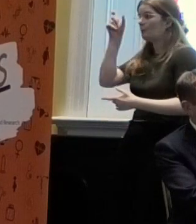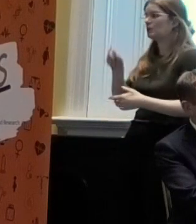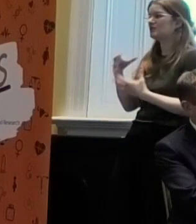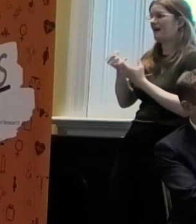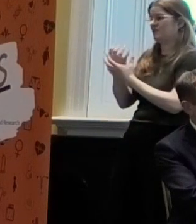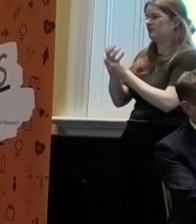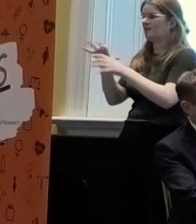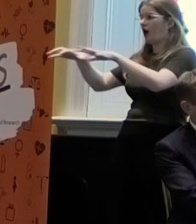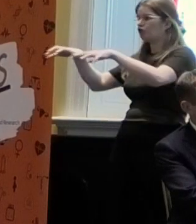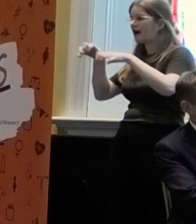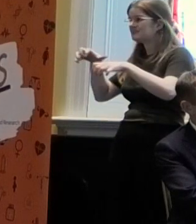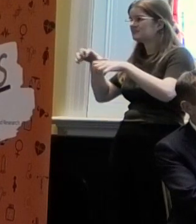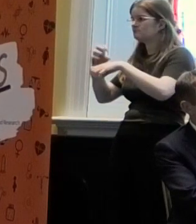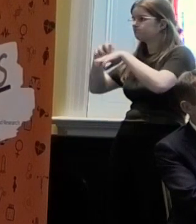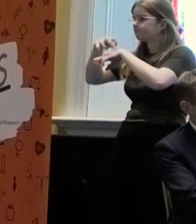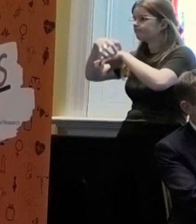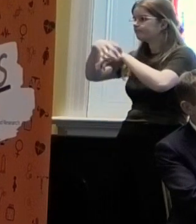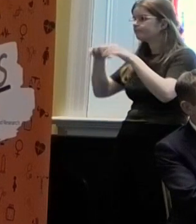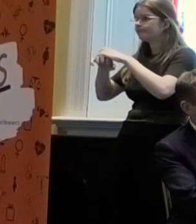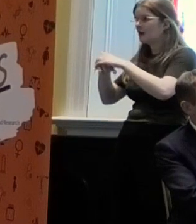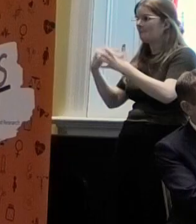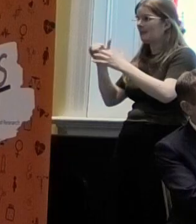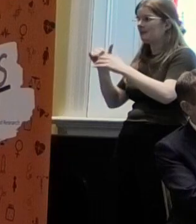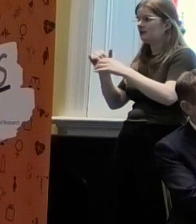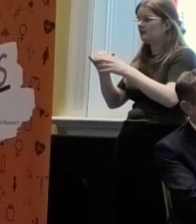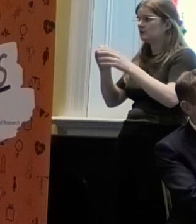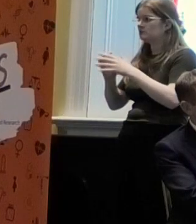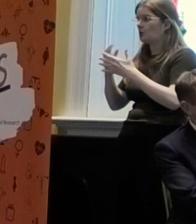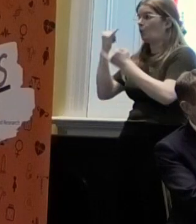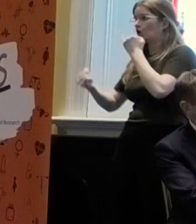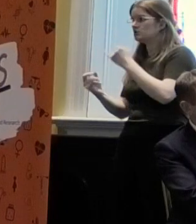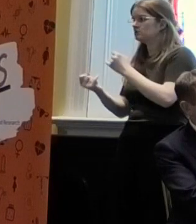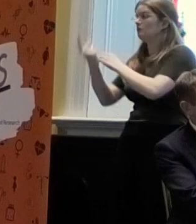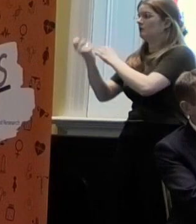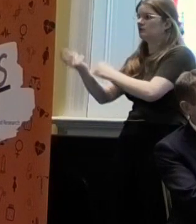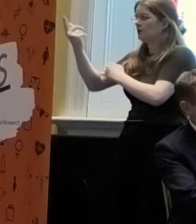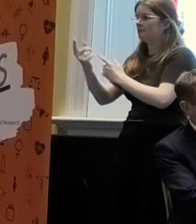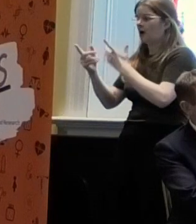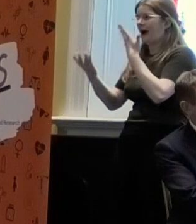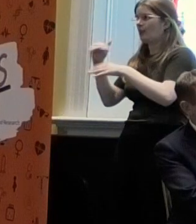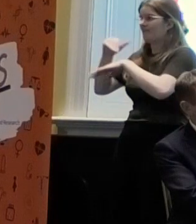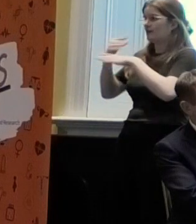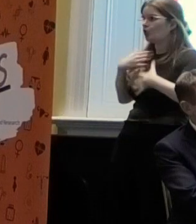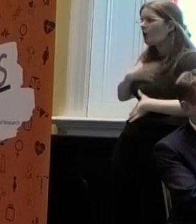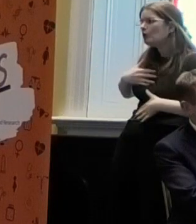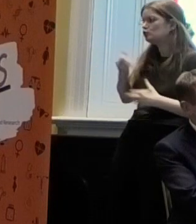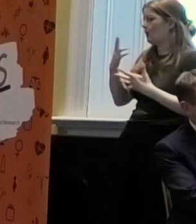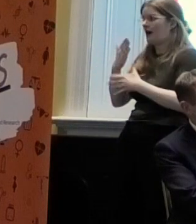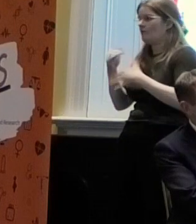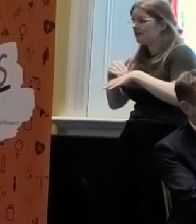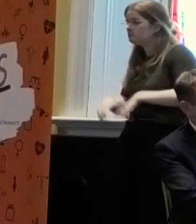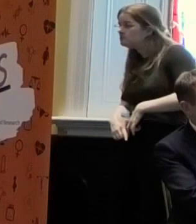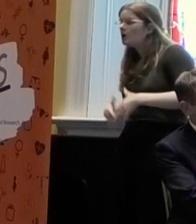rheumatoid condition. It may flare up, but sometimes other than others, compared to others. And also a little bit more, I suppose,